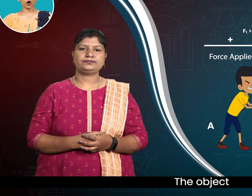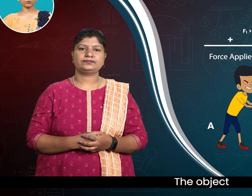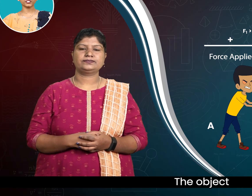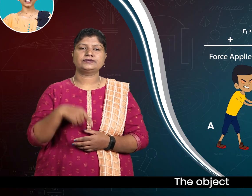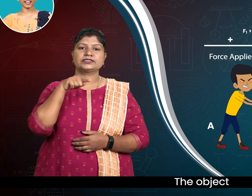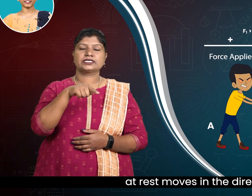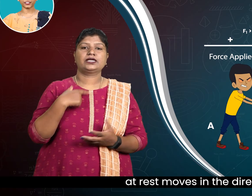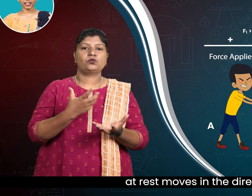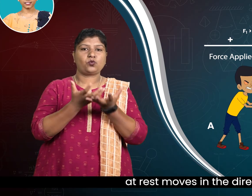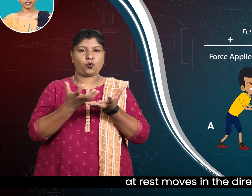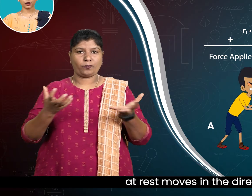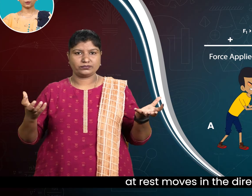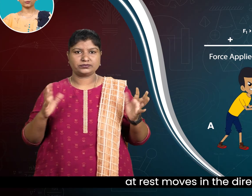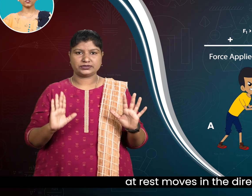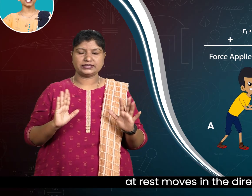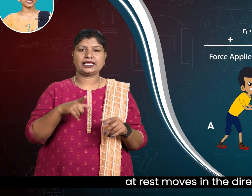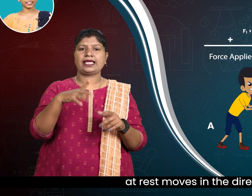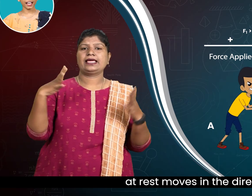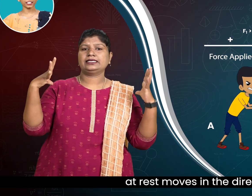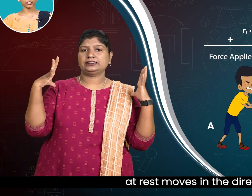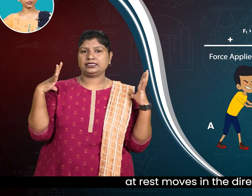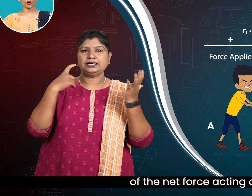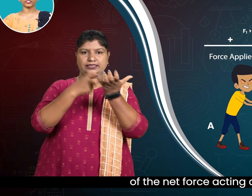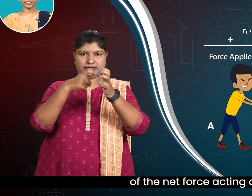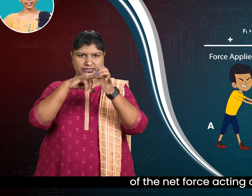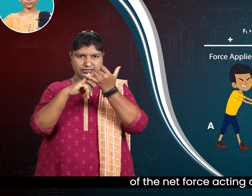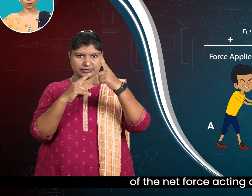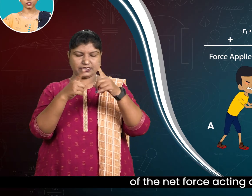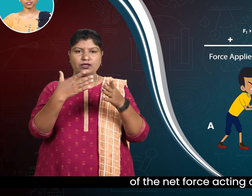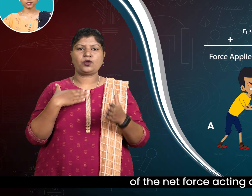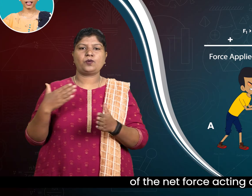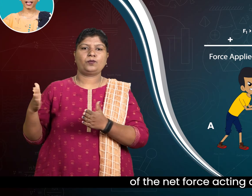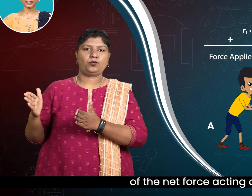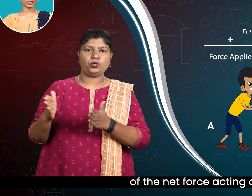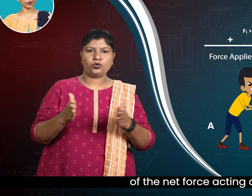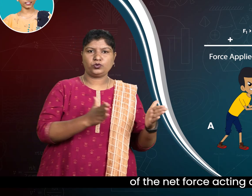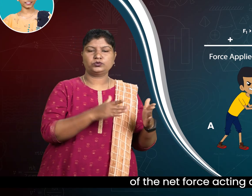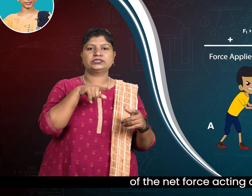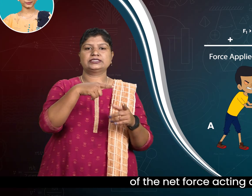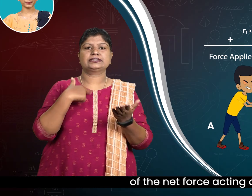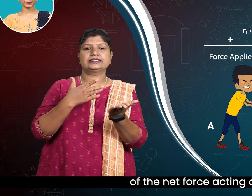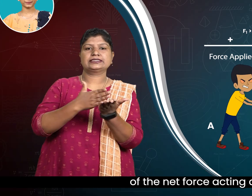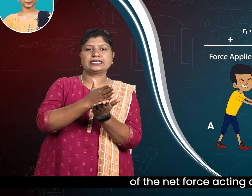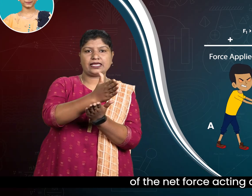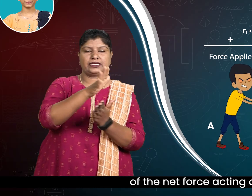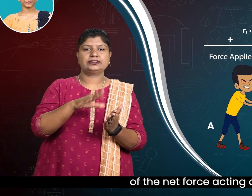The object at rest moves in the direction of the net force acting on it.